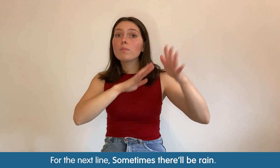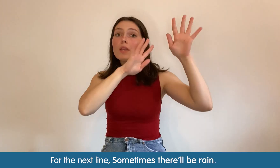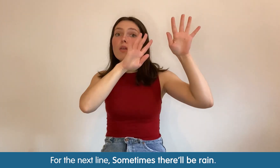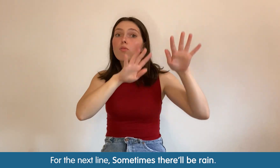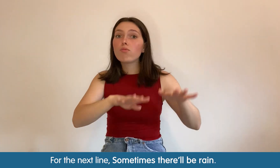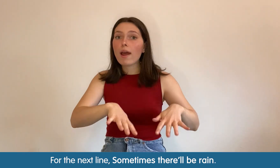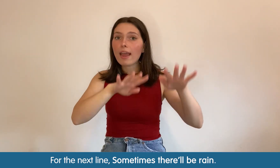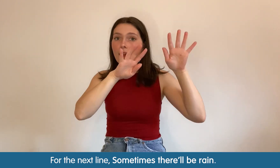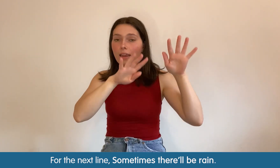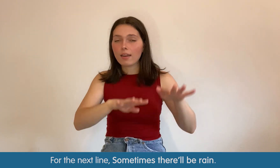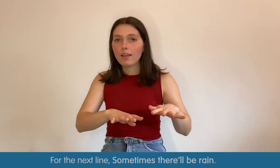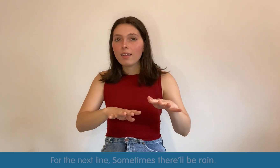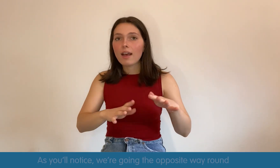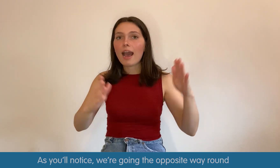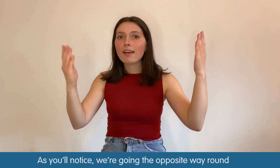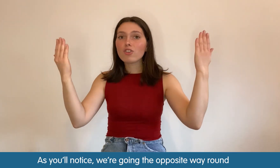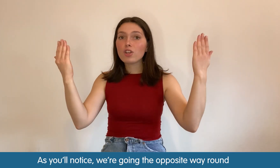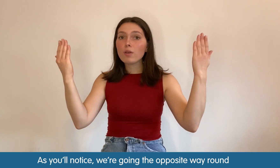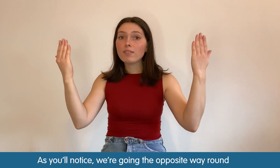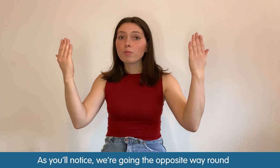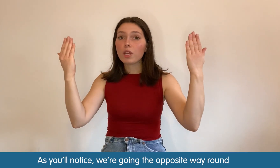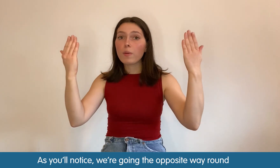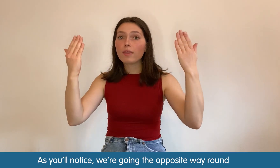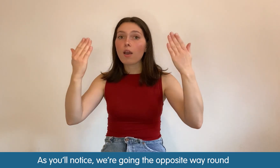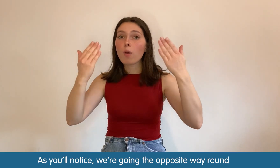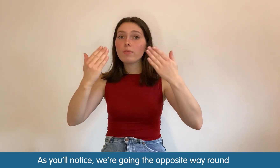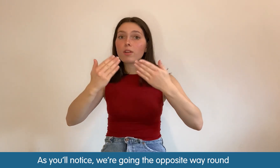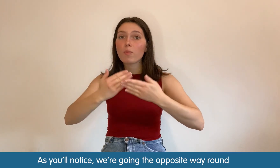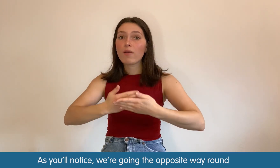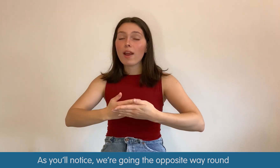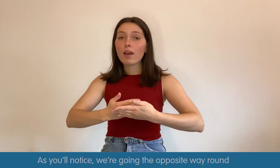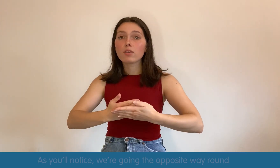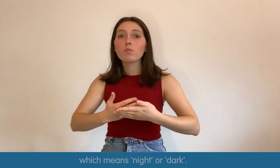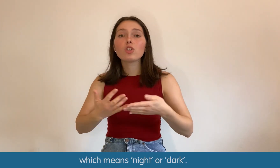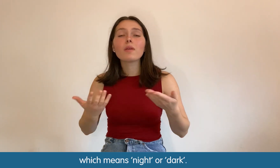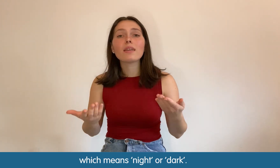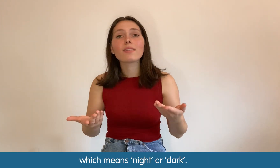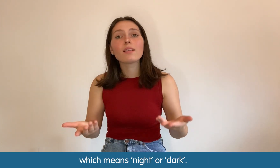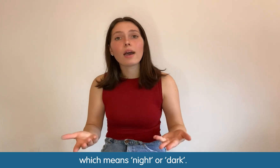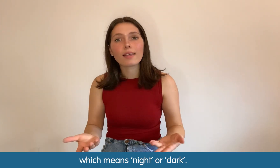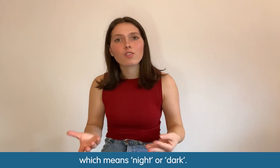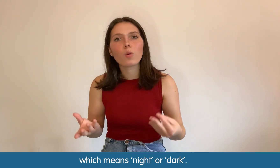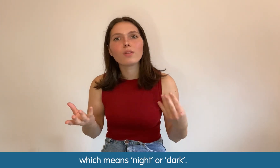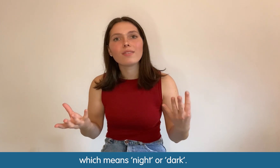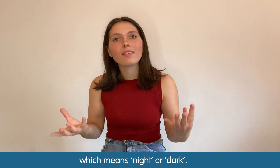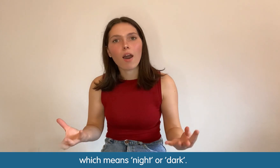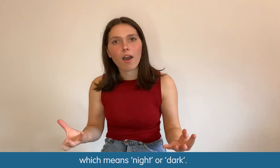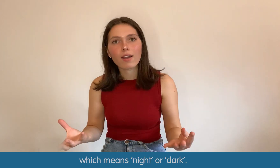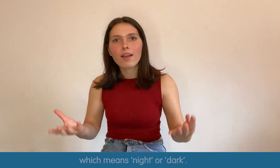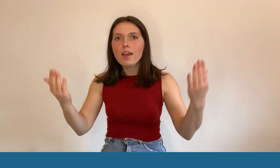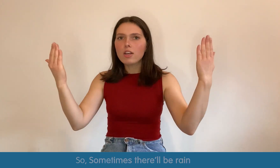be rain. As you notice, we're going the opposite way round, which means night or dark.